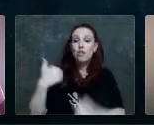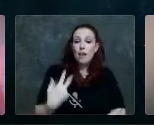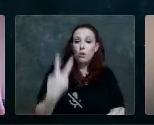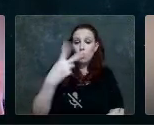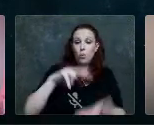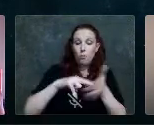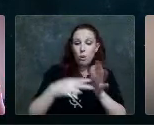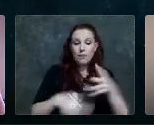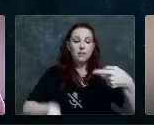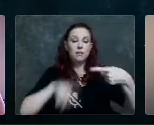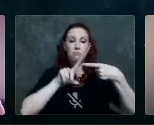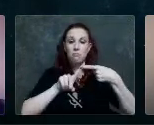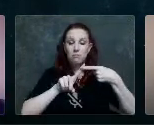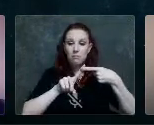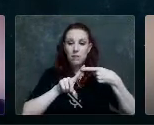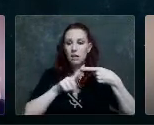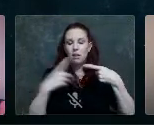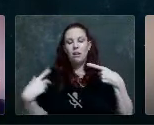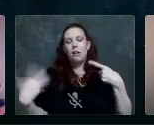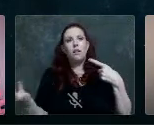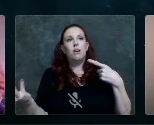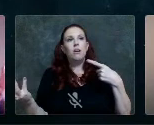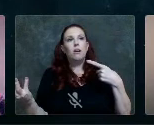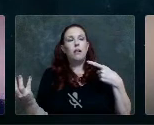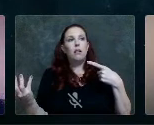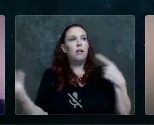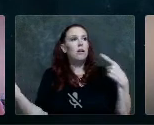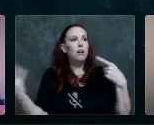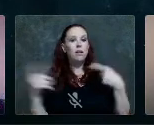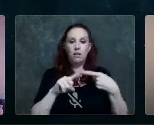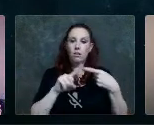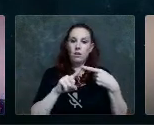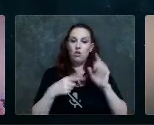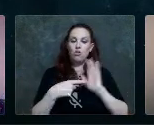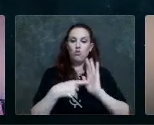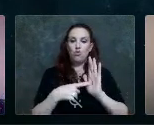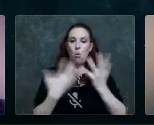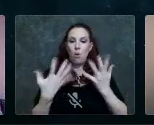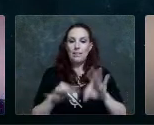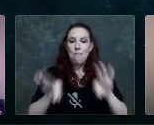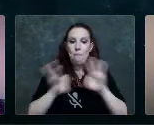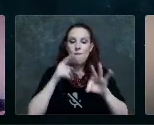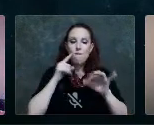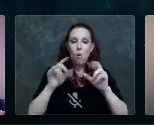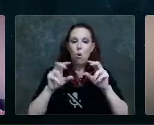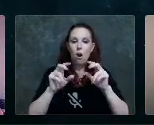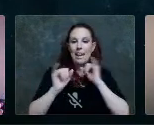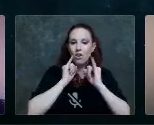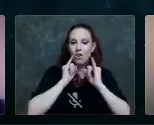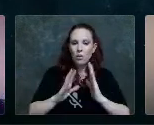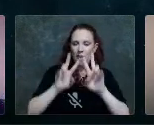it's like this incredible, it's an incredible signal. Like this is something that matters a lot to interviewers, that they are assessing how well you